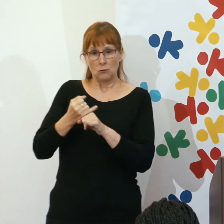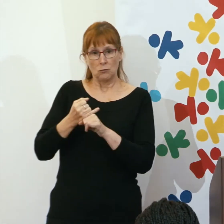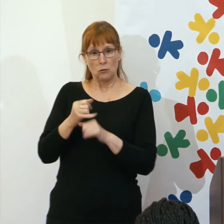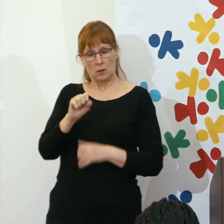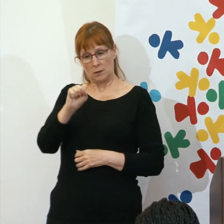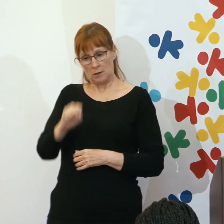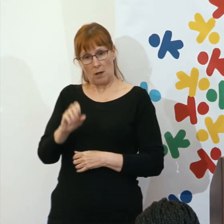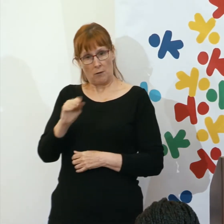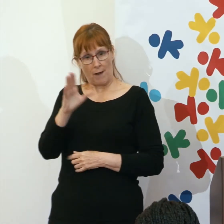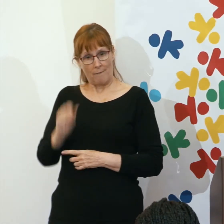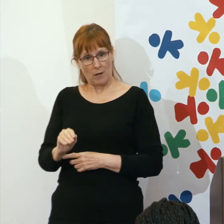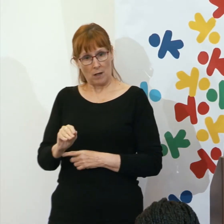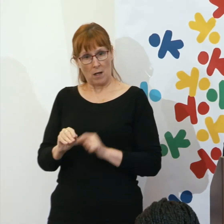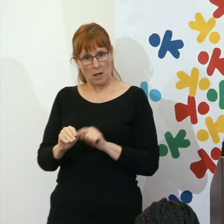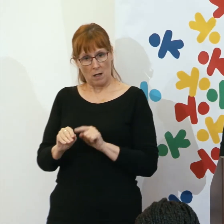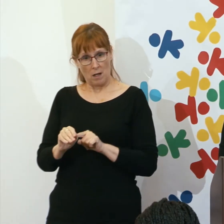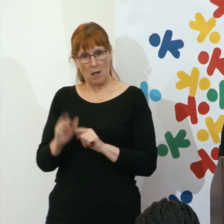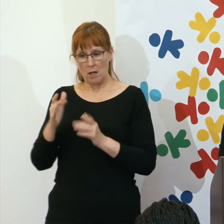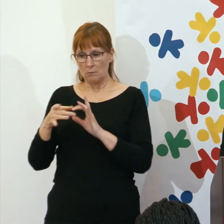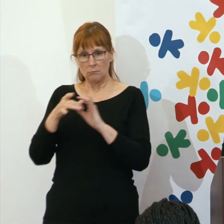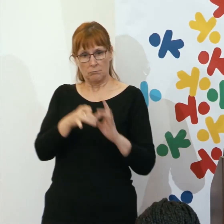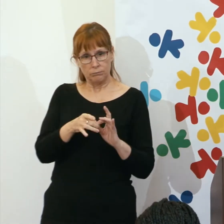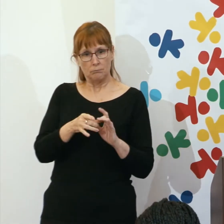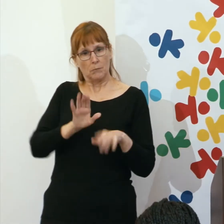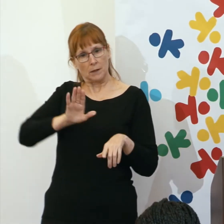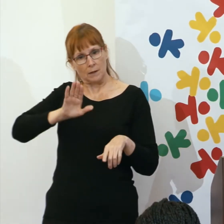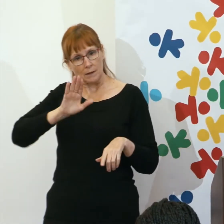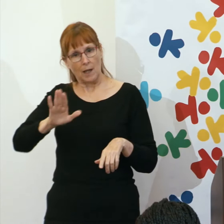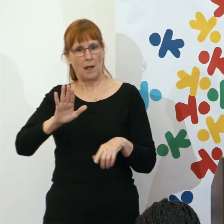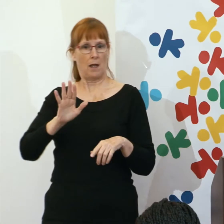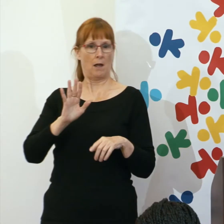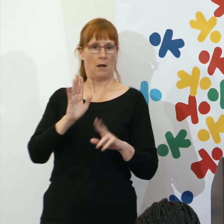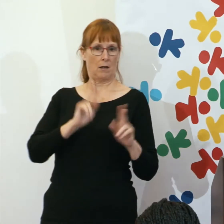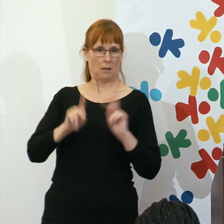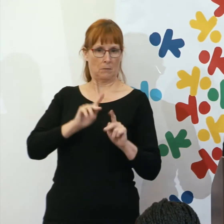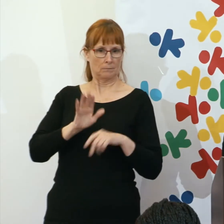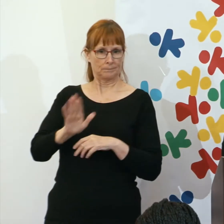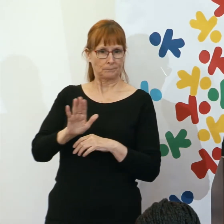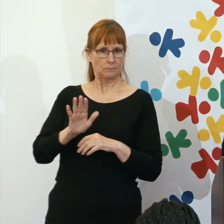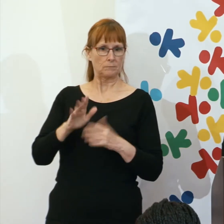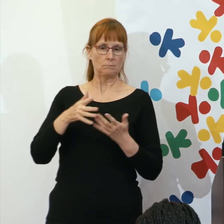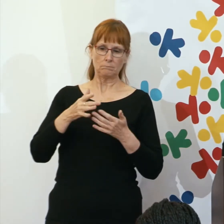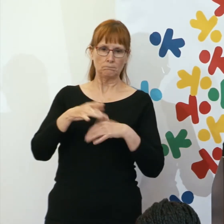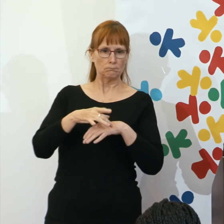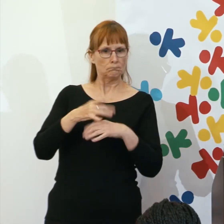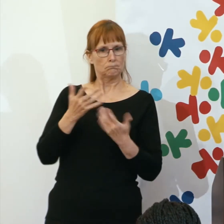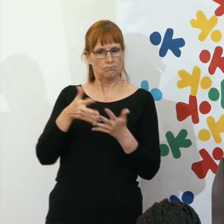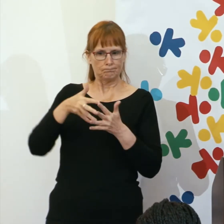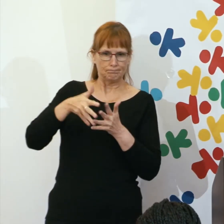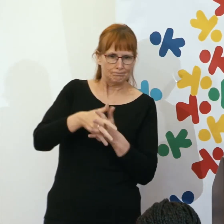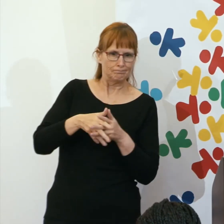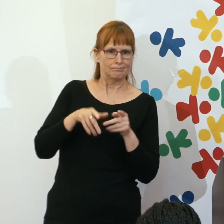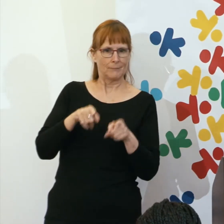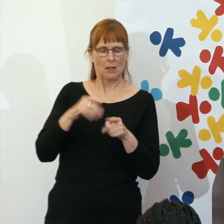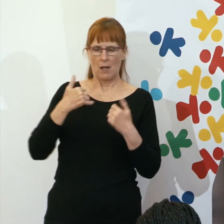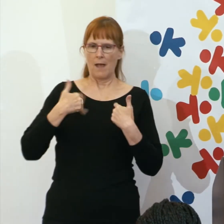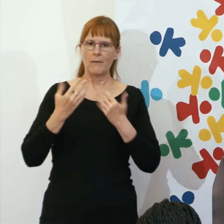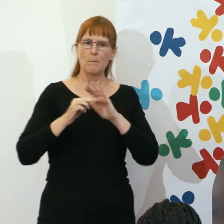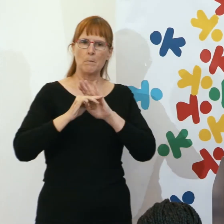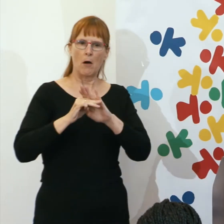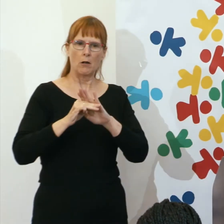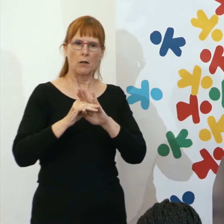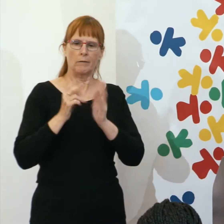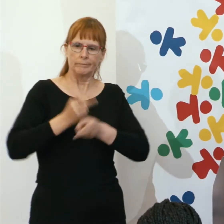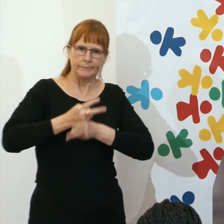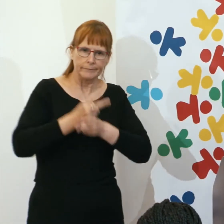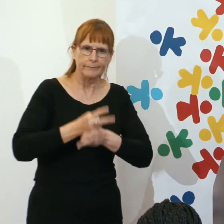Southern Africa in partnership with indigenous communities, building understanding of traditional models of care, family,